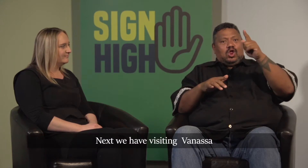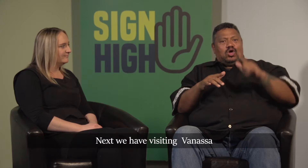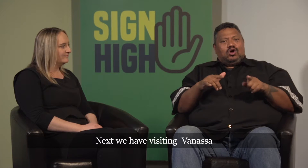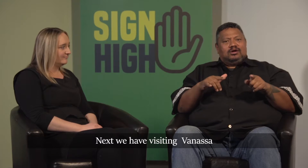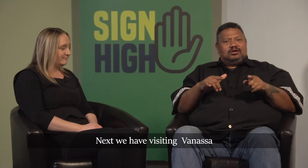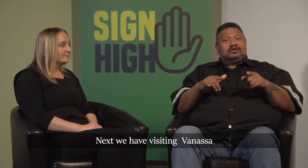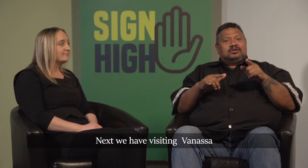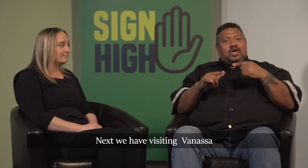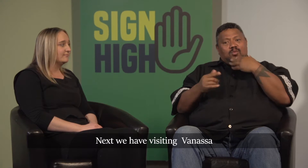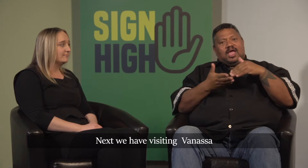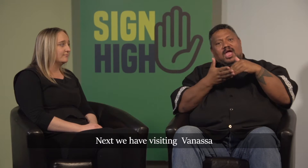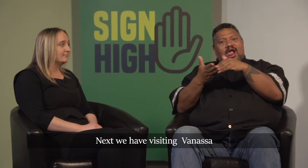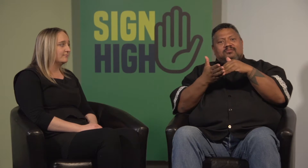Next, we are visiting Vanessa,